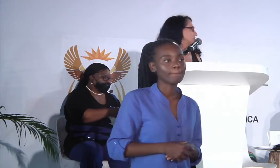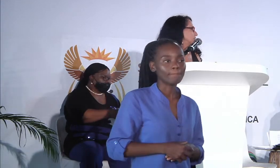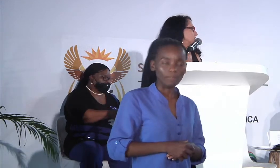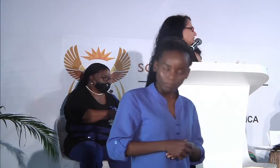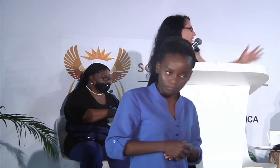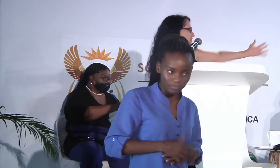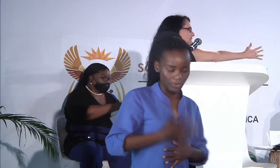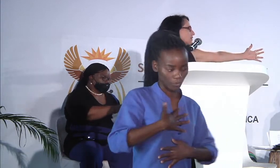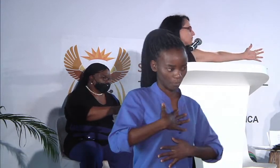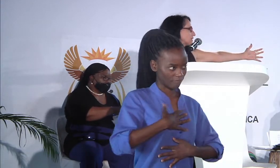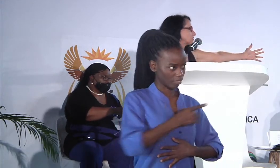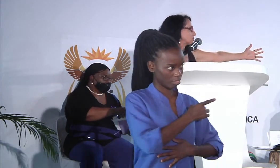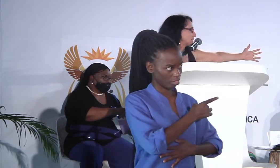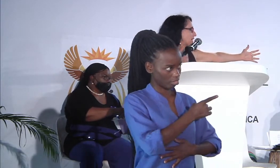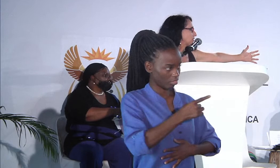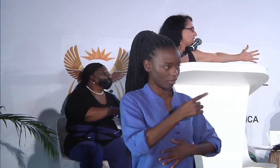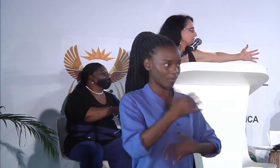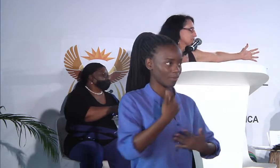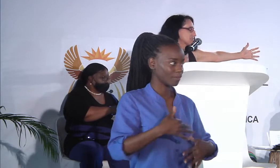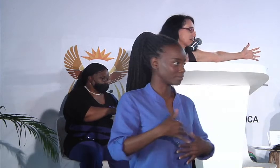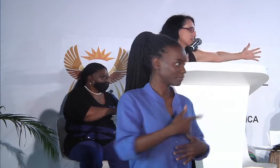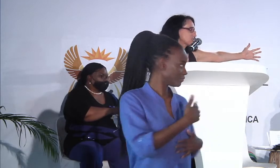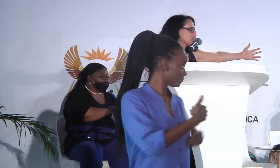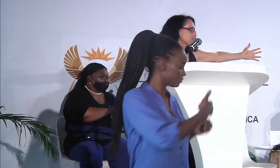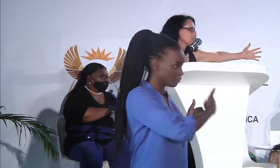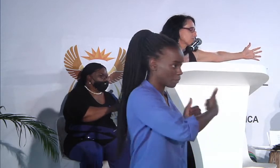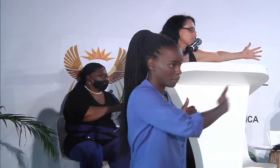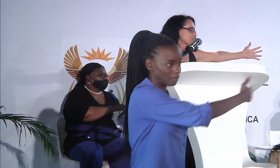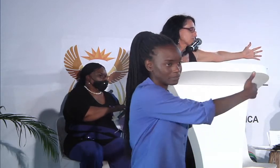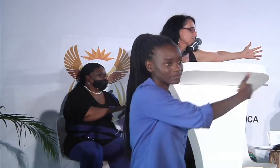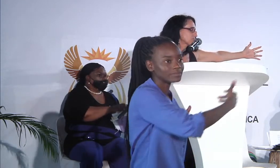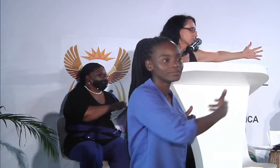grateful. They are sitting with us today on the stage.